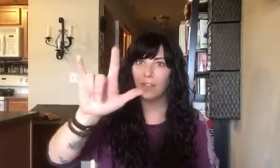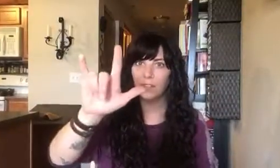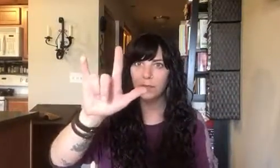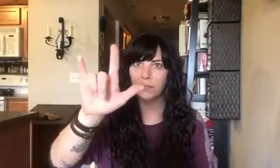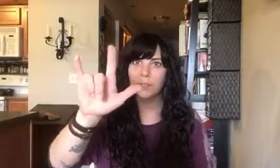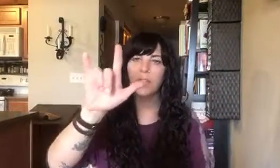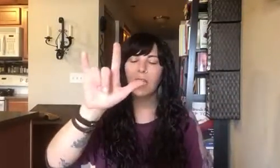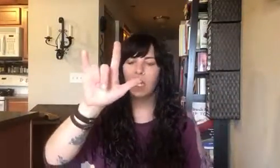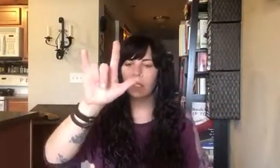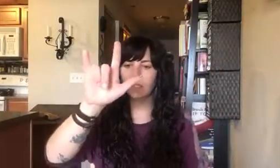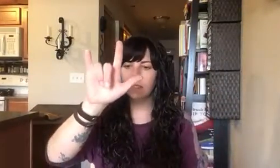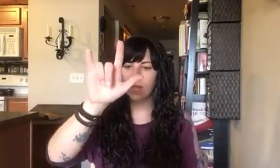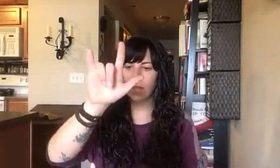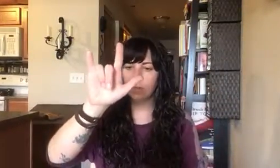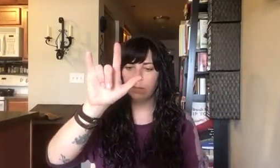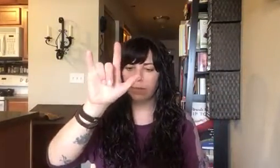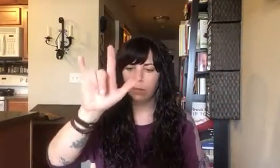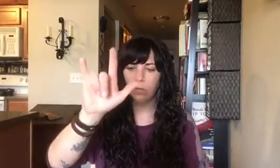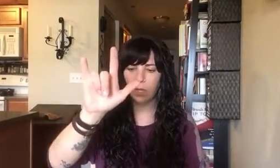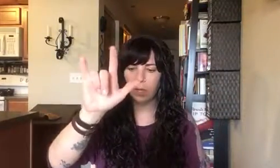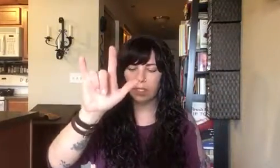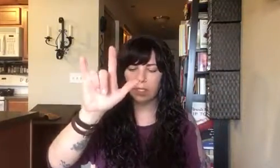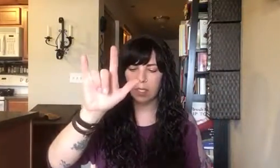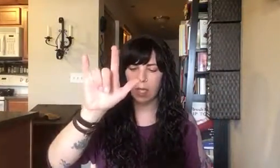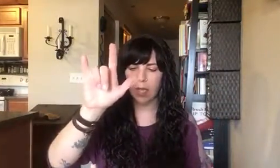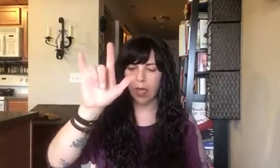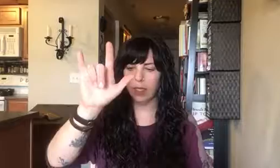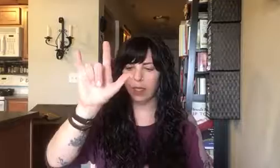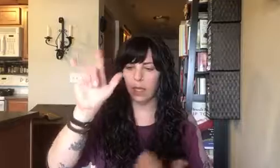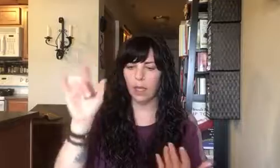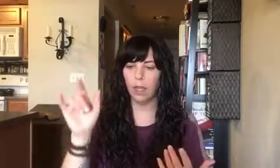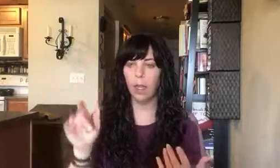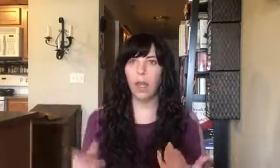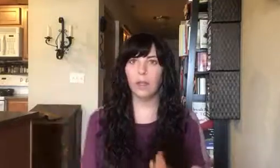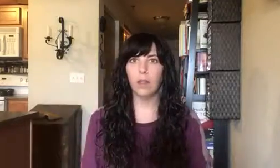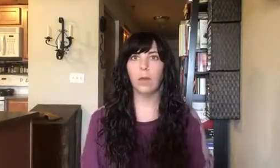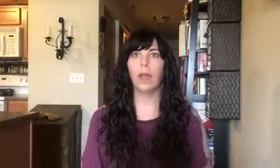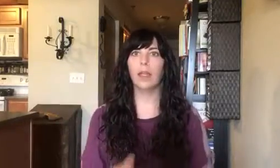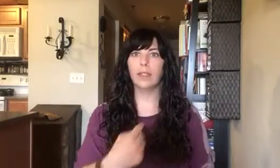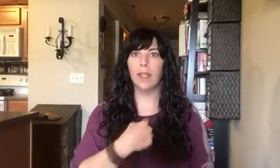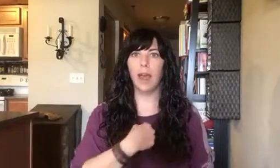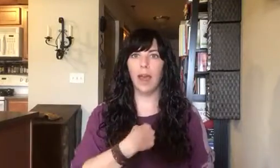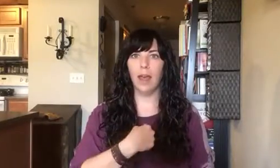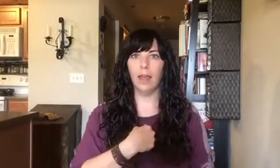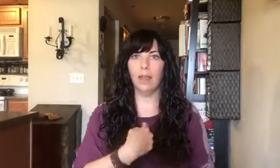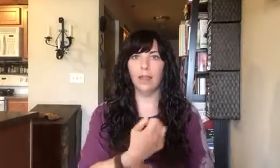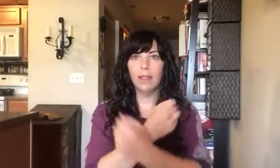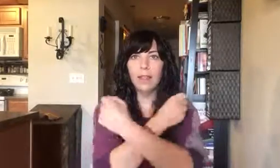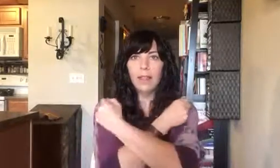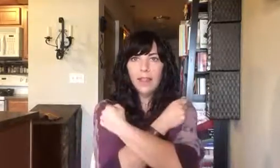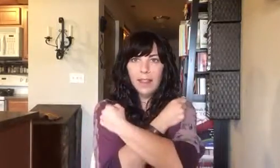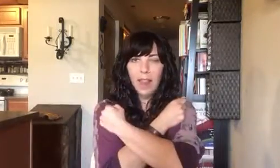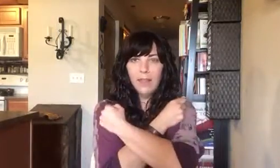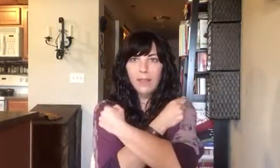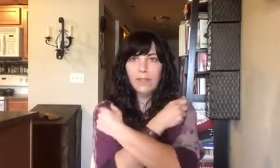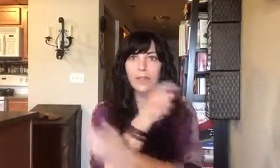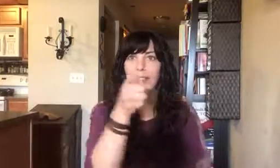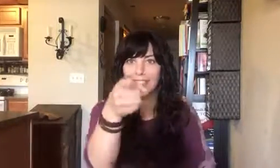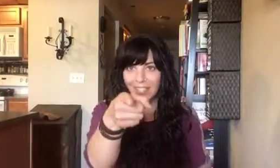you is one of the ways to sign that, and another way is I love